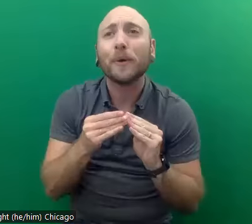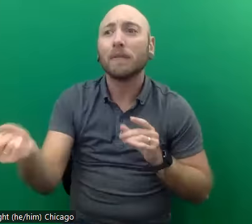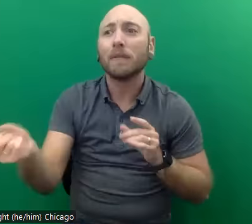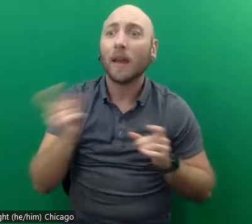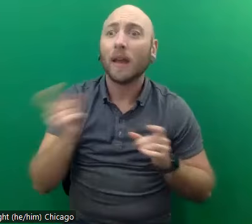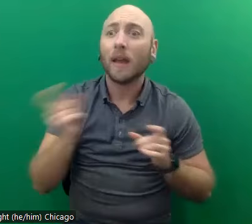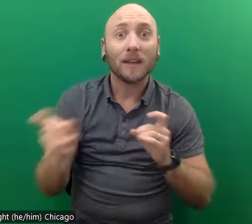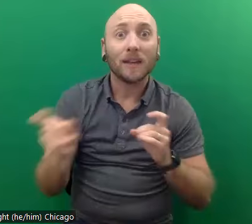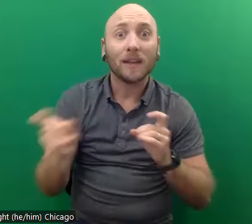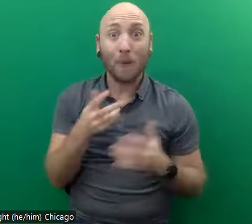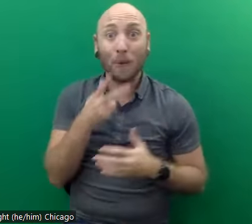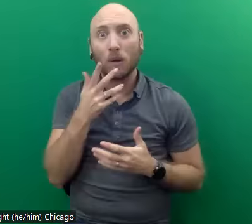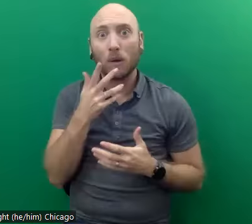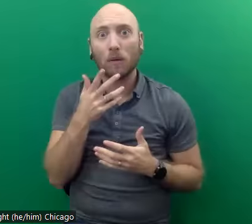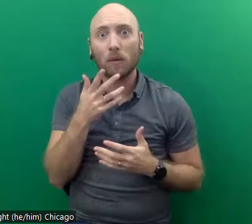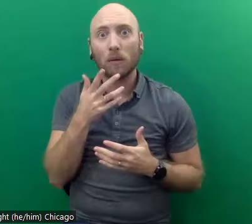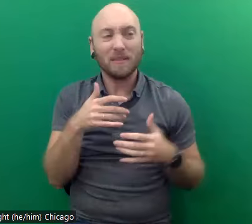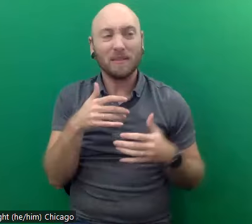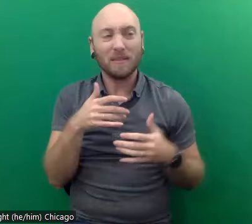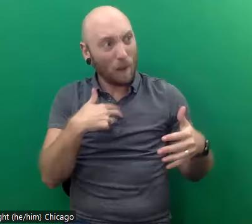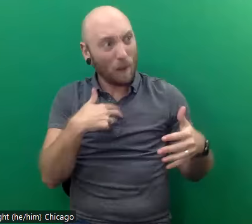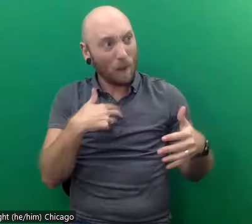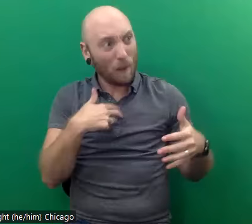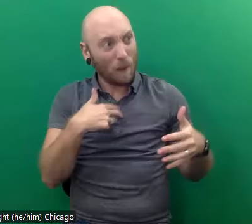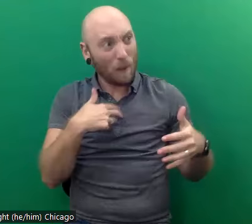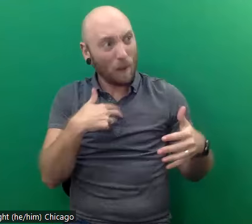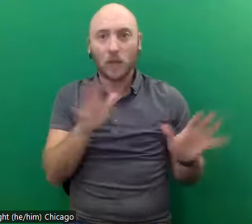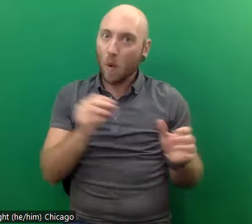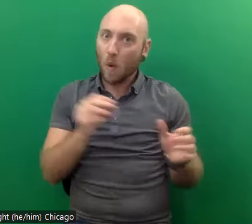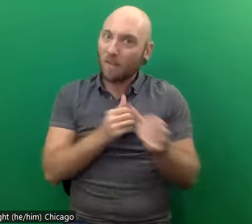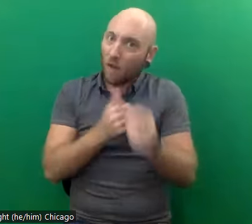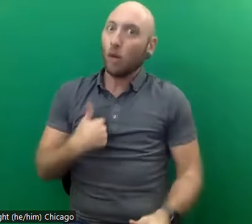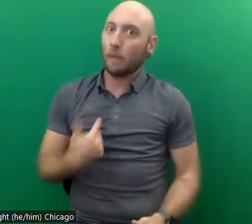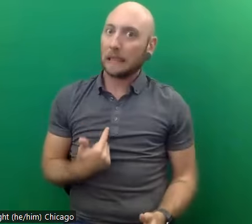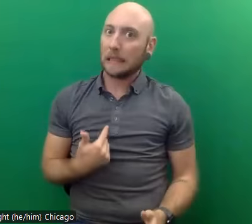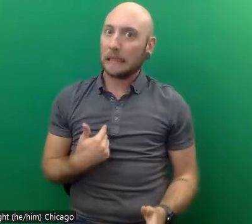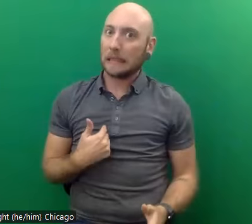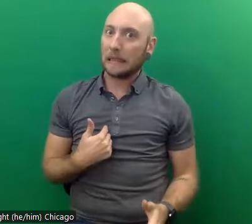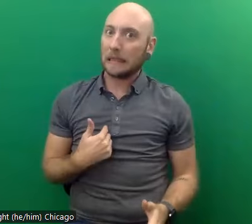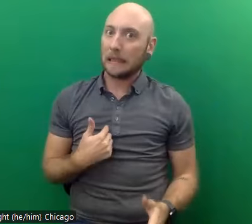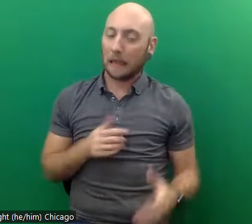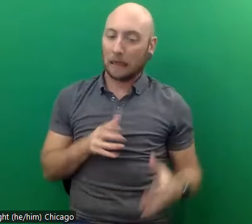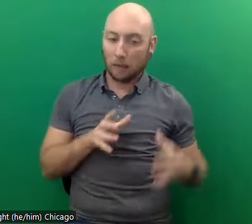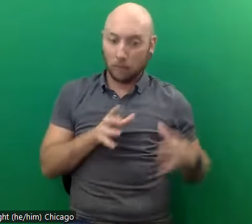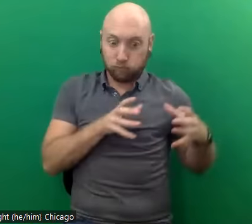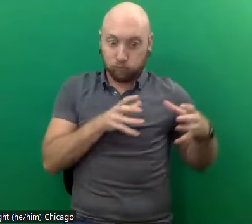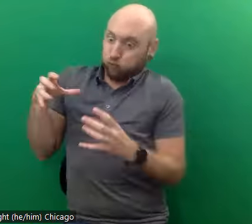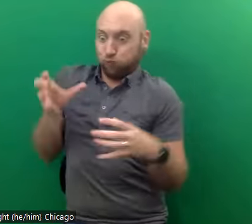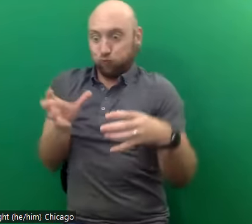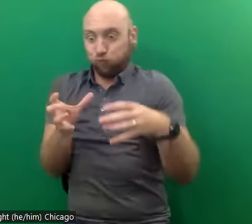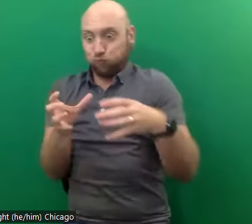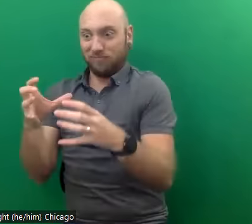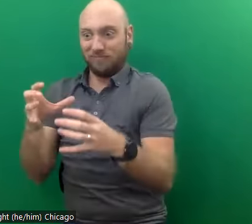when I wanted to smoke a cigarette. And in peace outside, they would just like follow me like a herd of